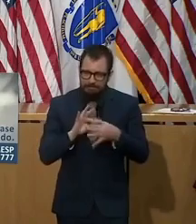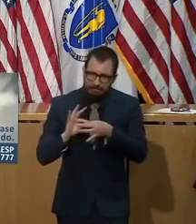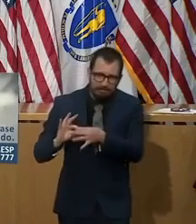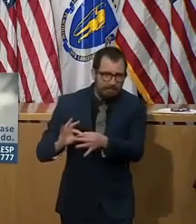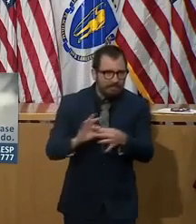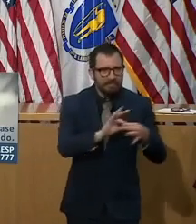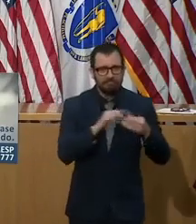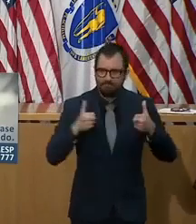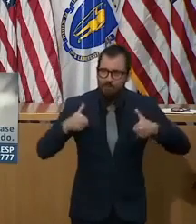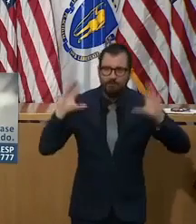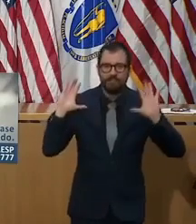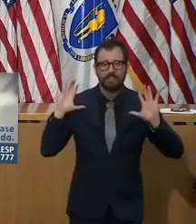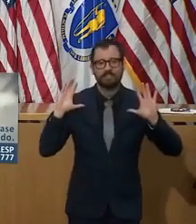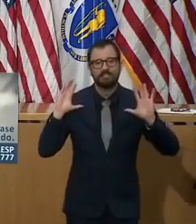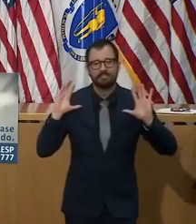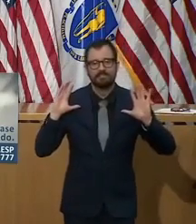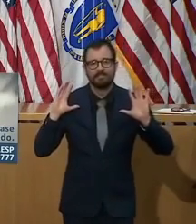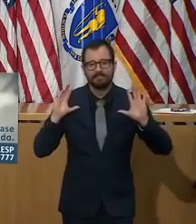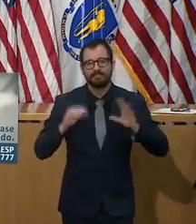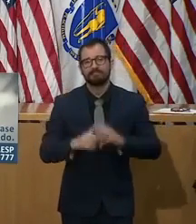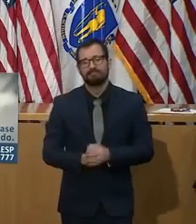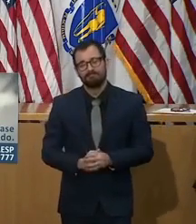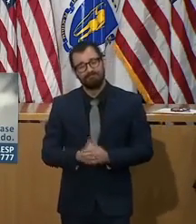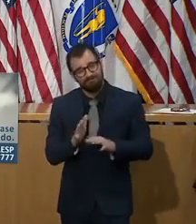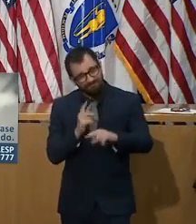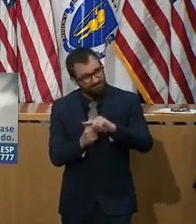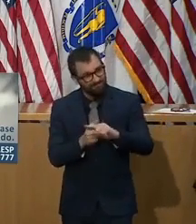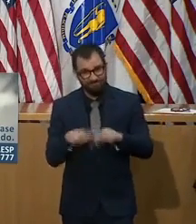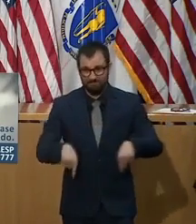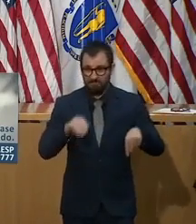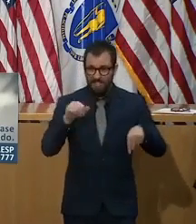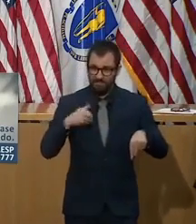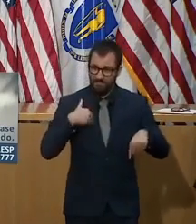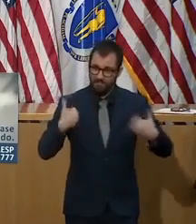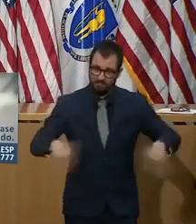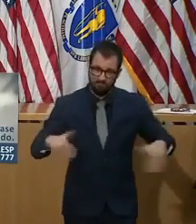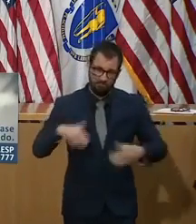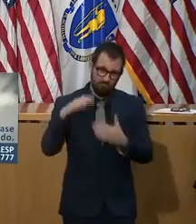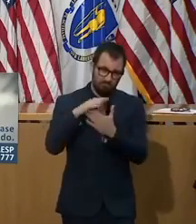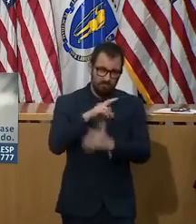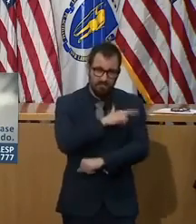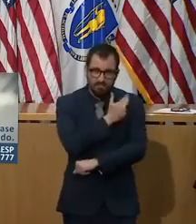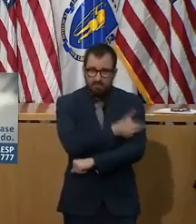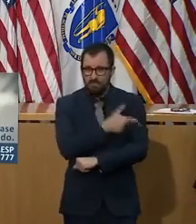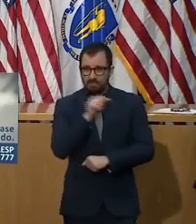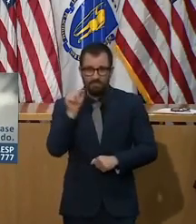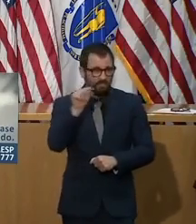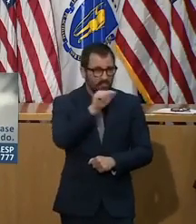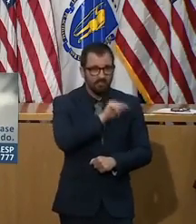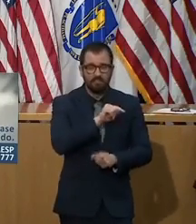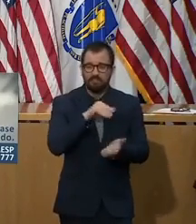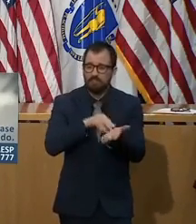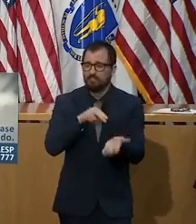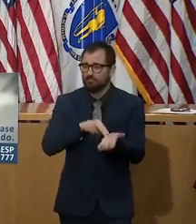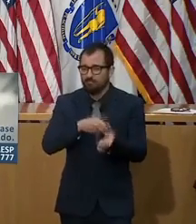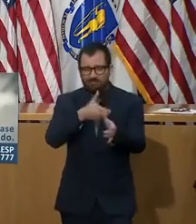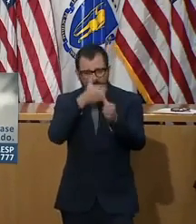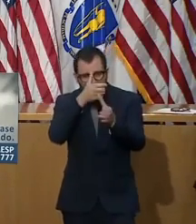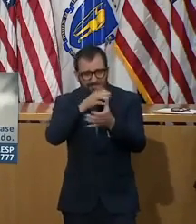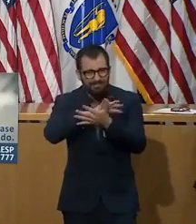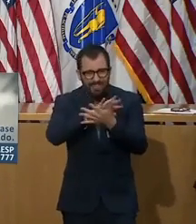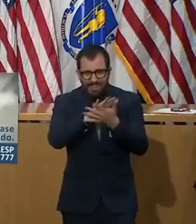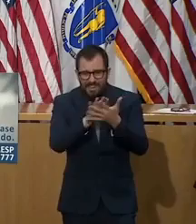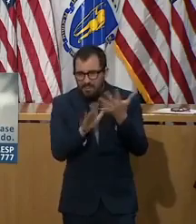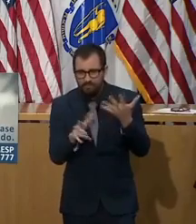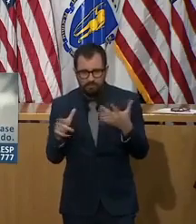first responders, and emergency management response personnel, we have flattened the curve. While Massachusetts has avoided